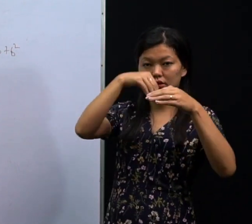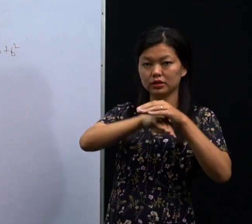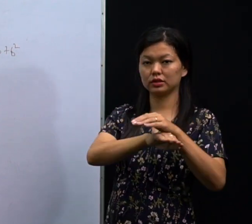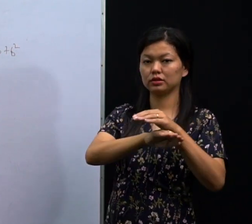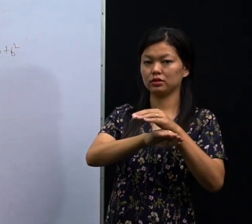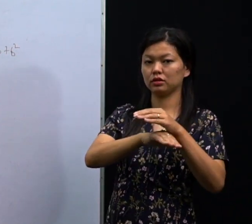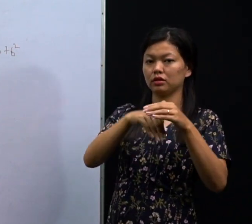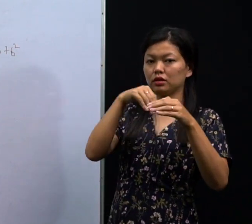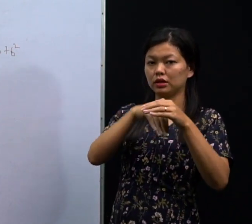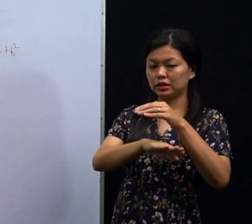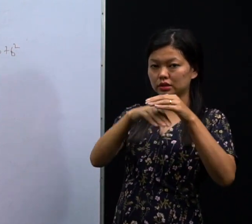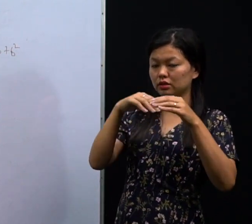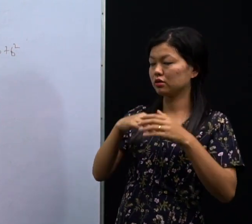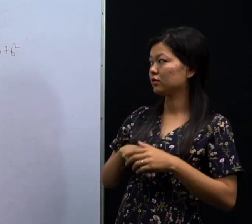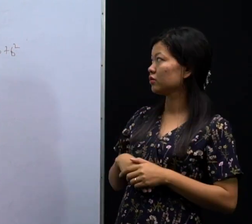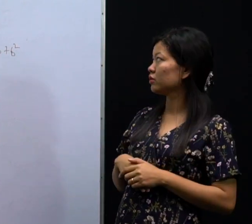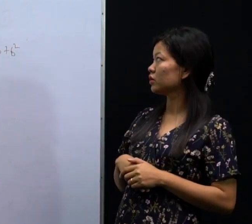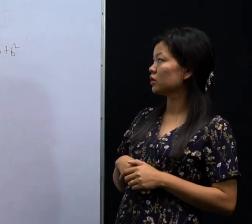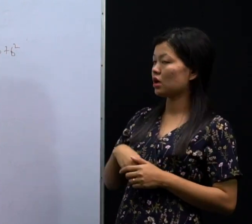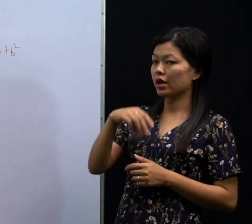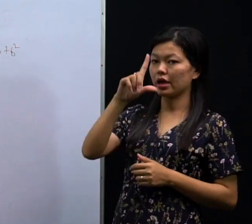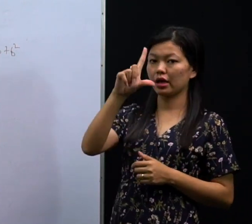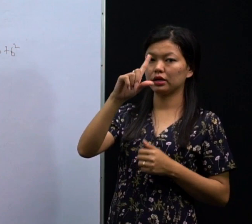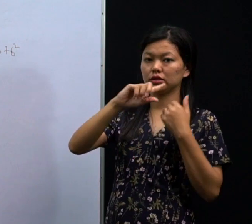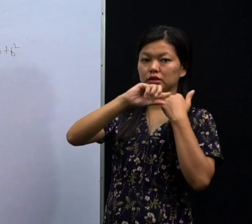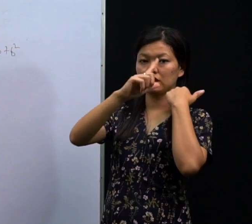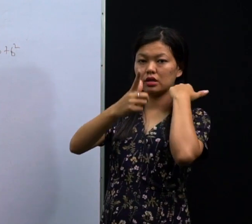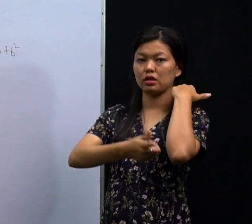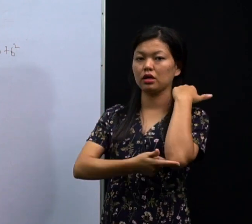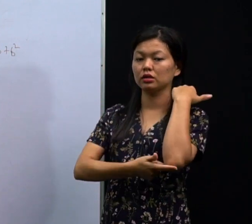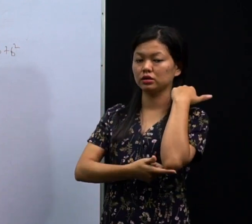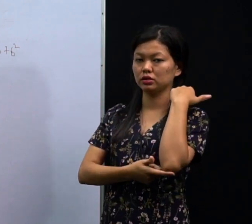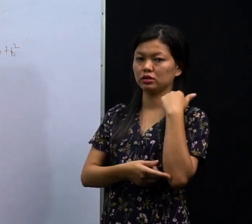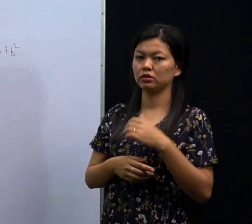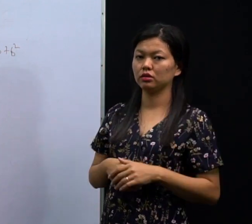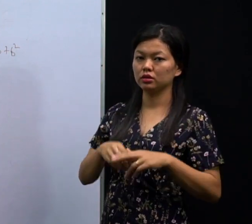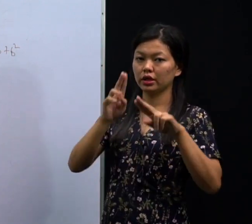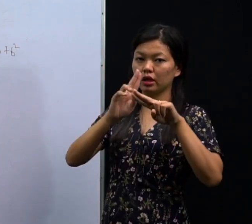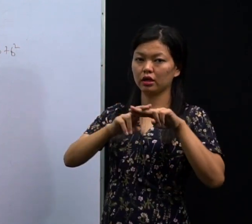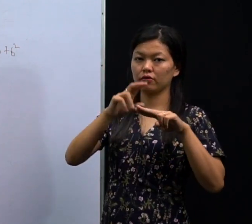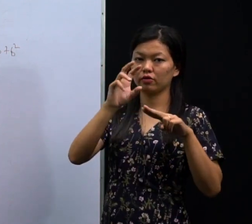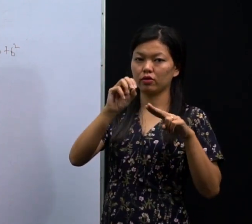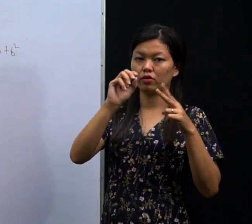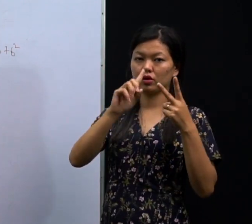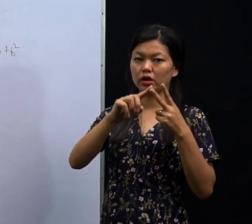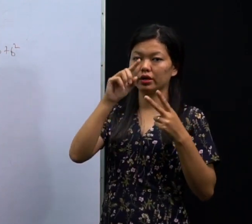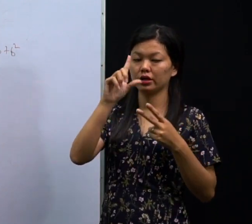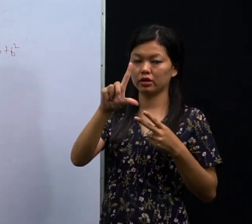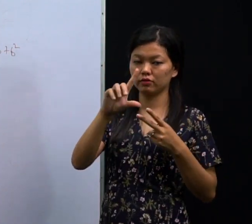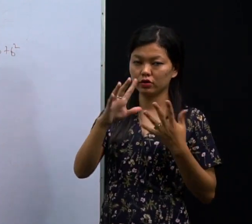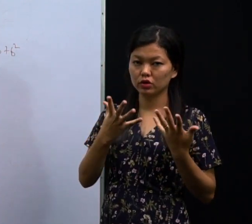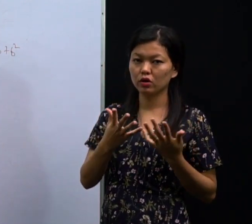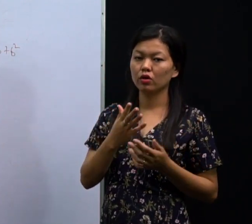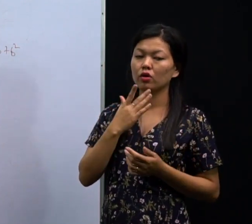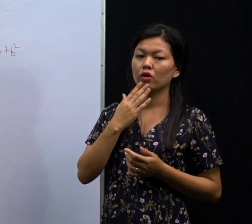I, inside, and last, this term last, that also you can say foil, or we can say rainbow. Look at